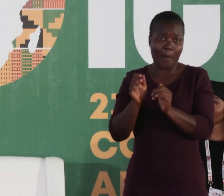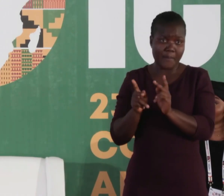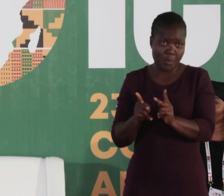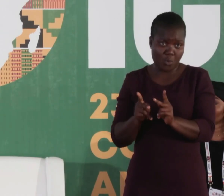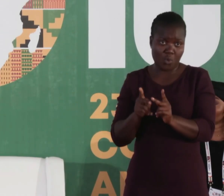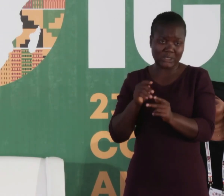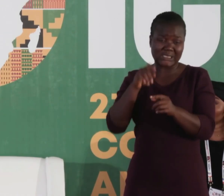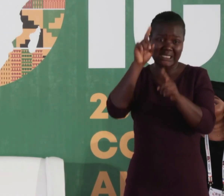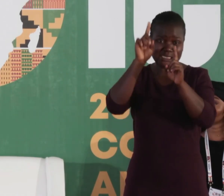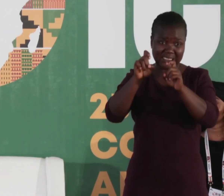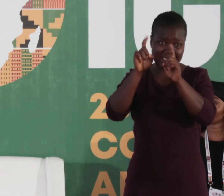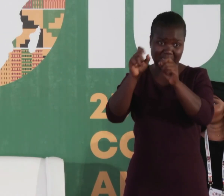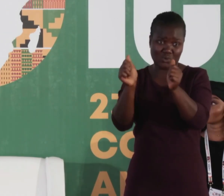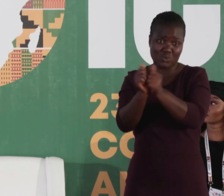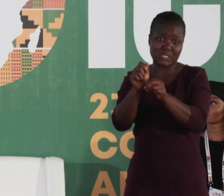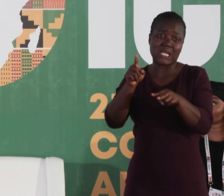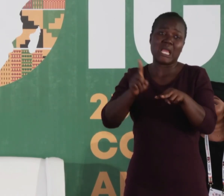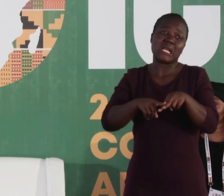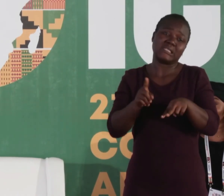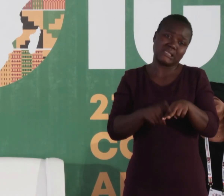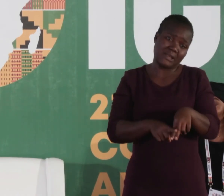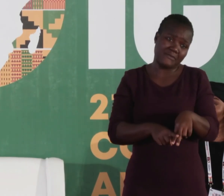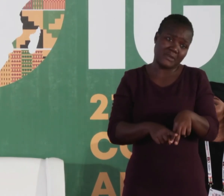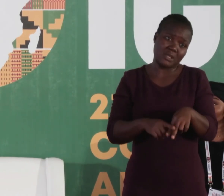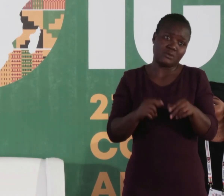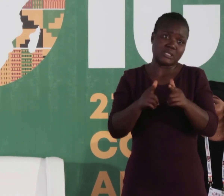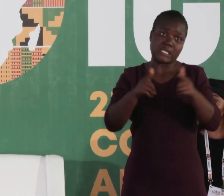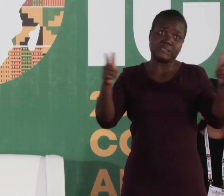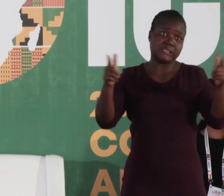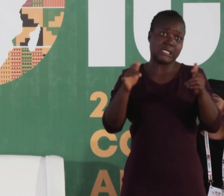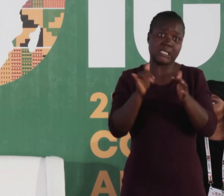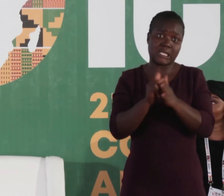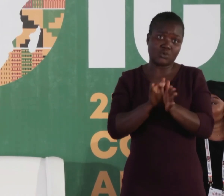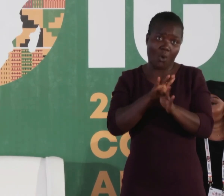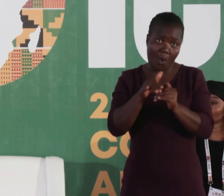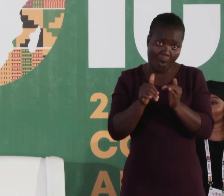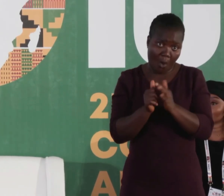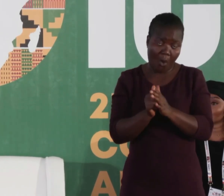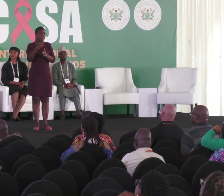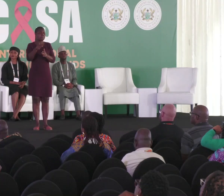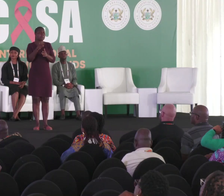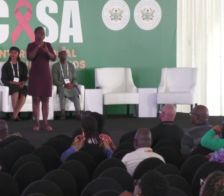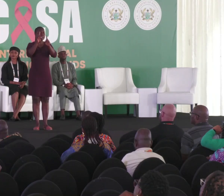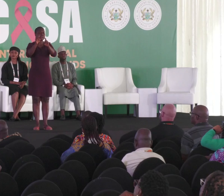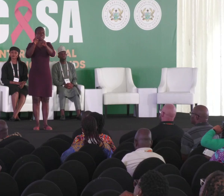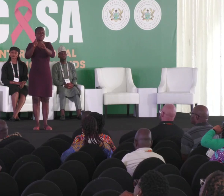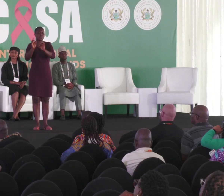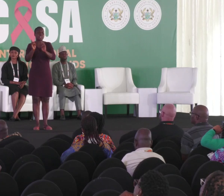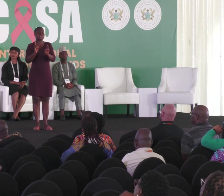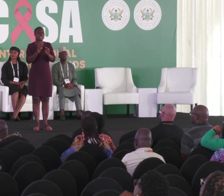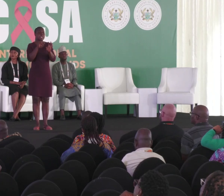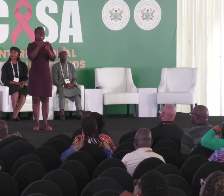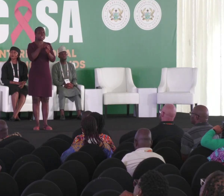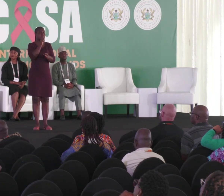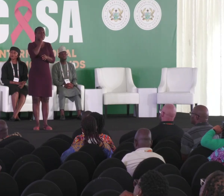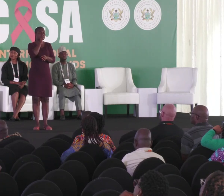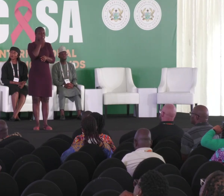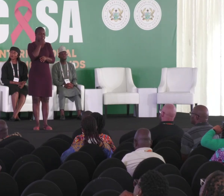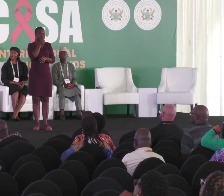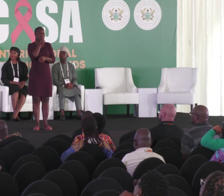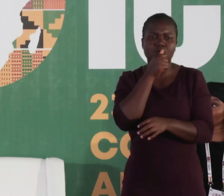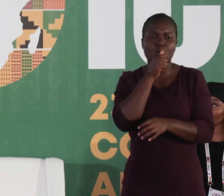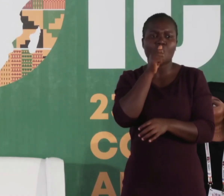that generally refills were conducted in a private and confidential